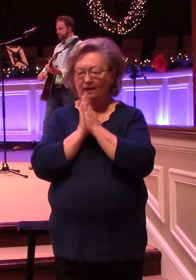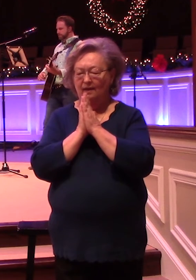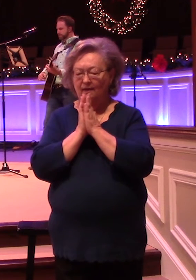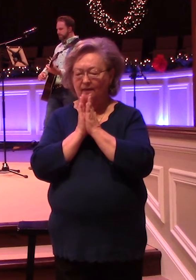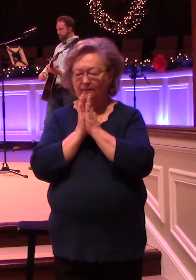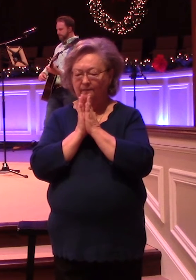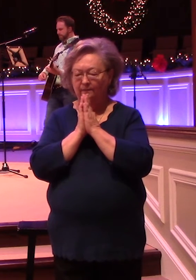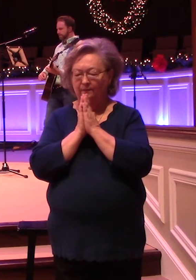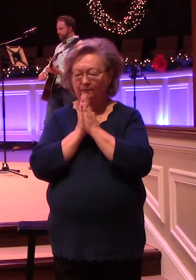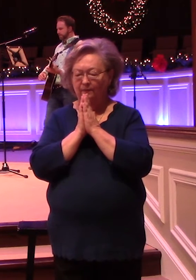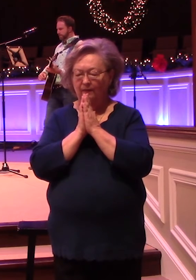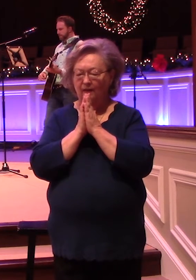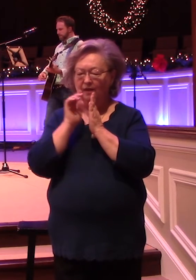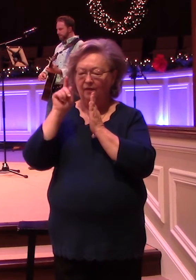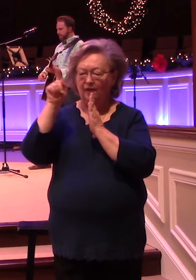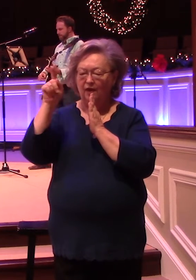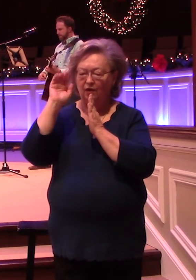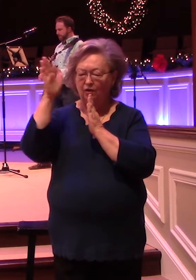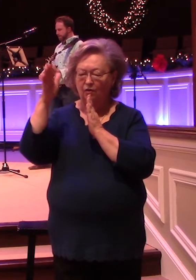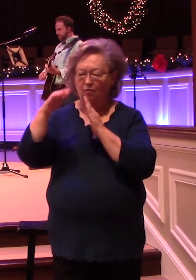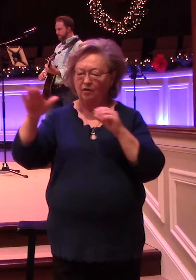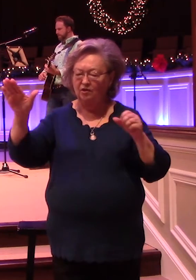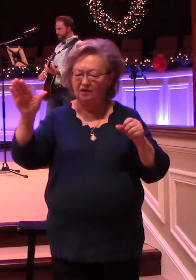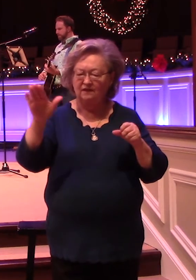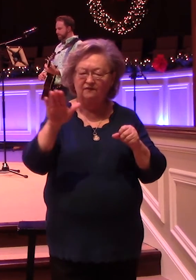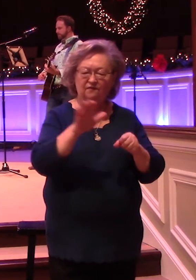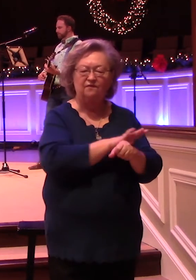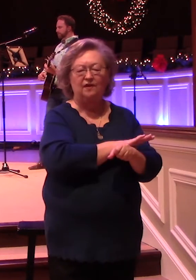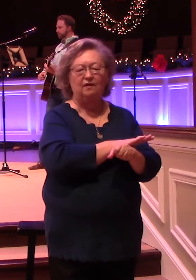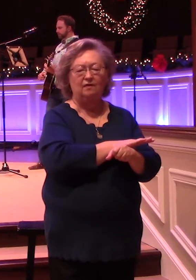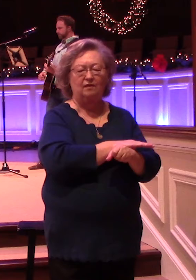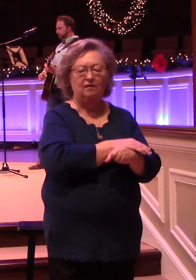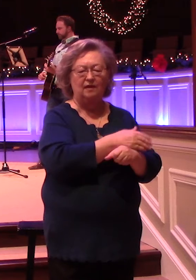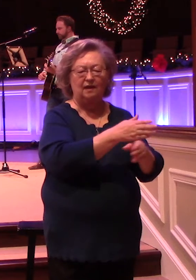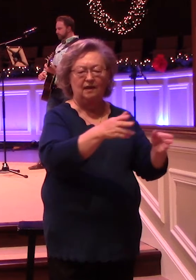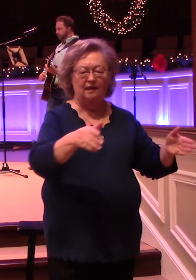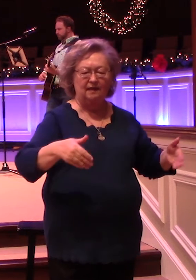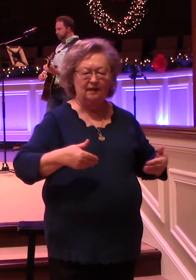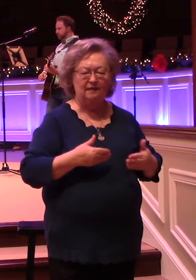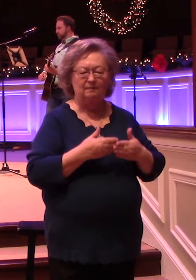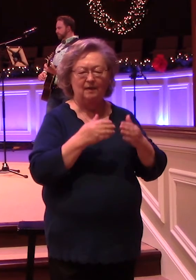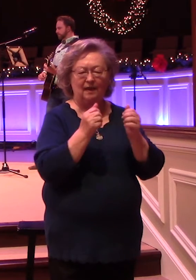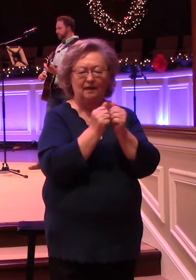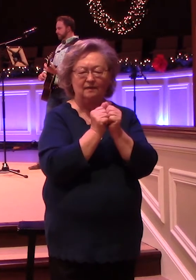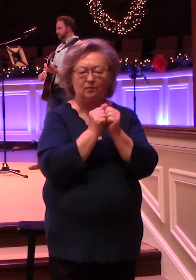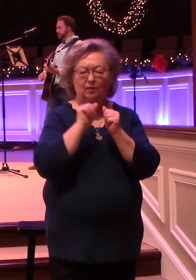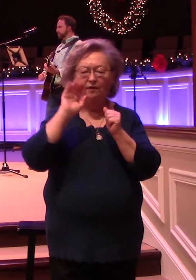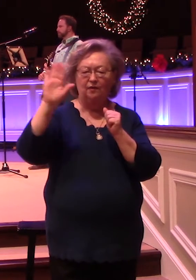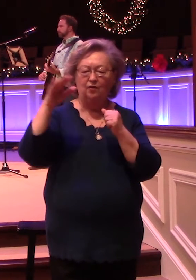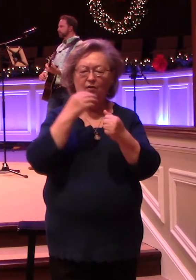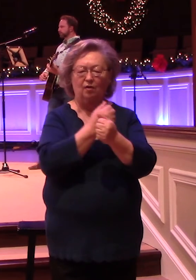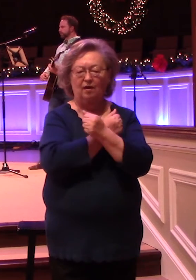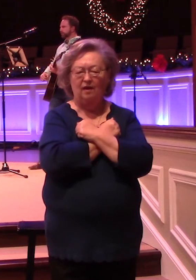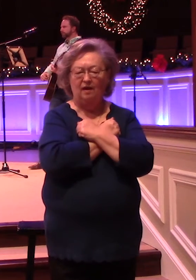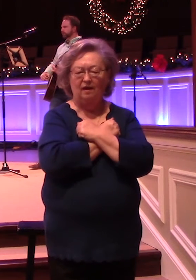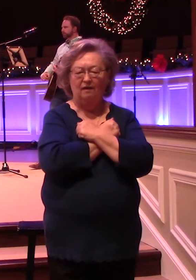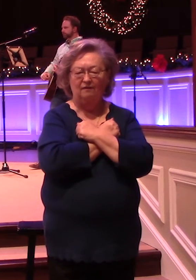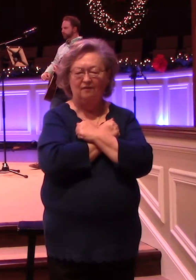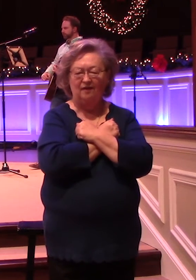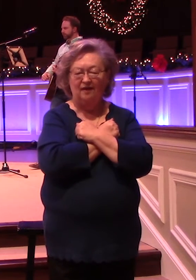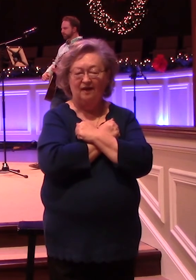that you would flood this place with your love by flooding this place with love for one another.